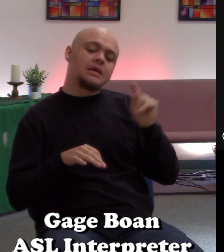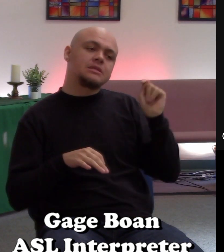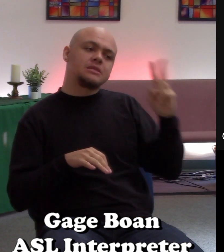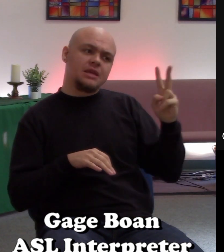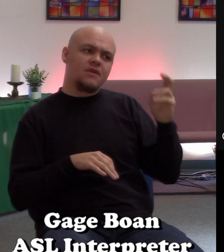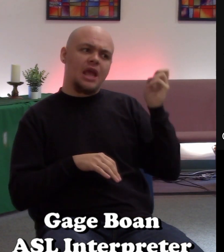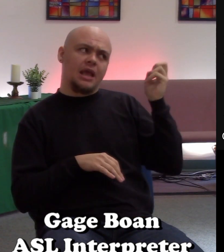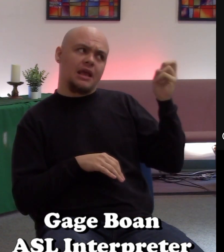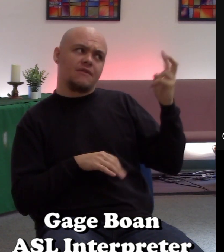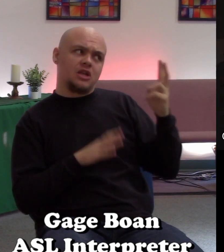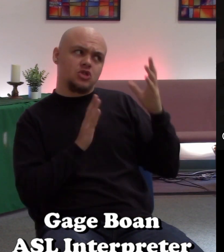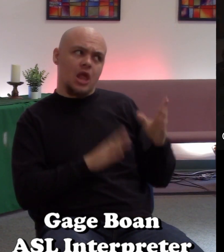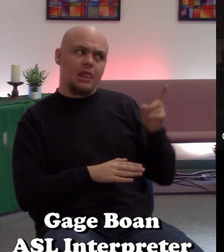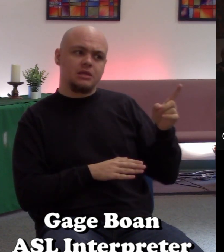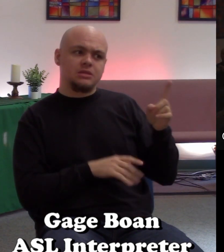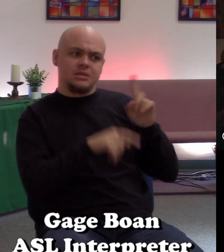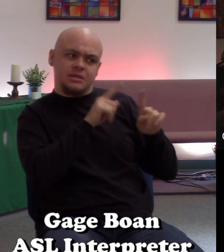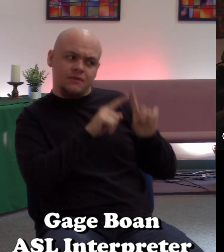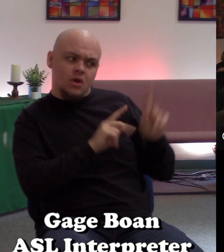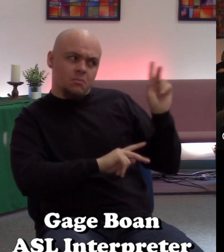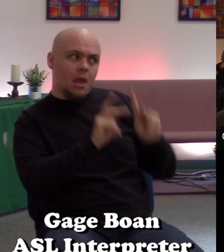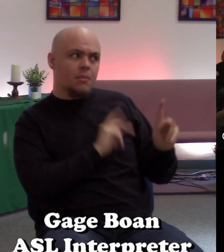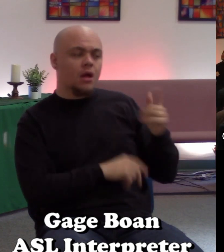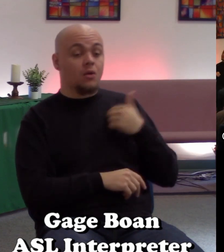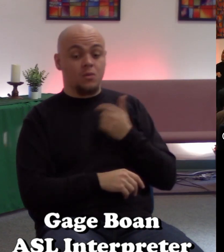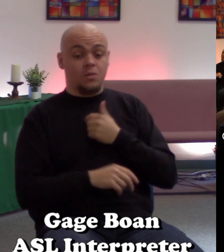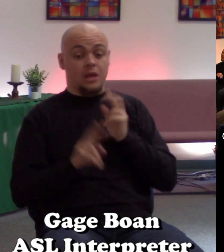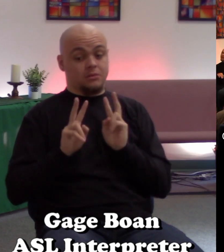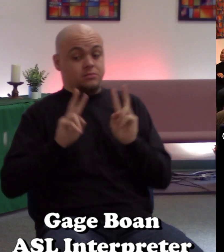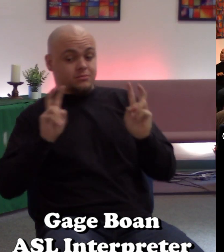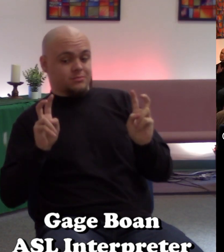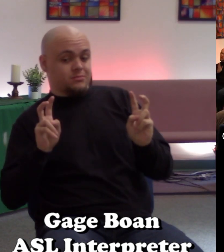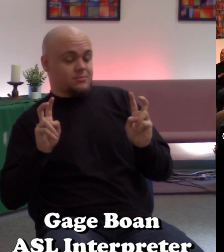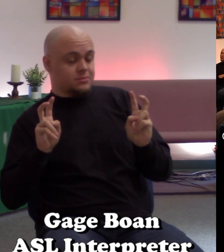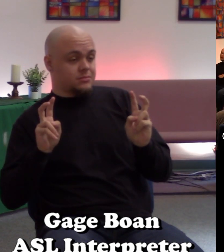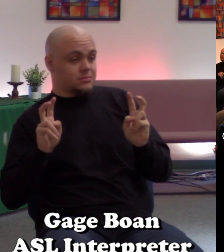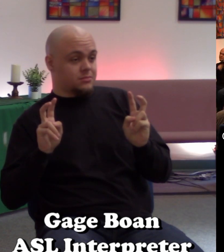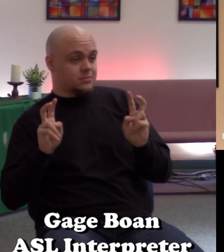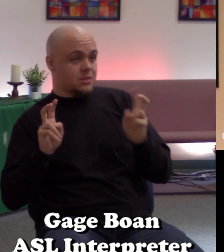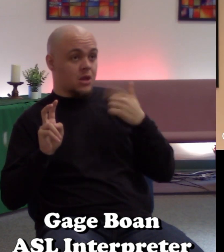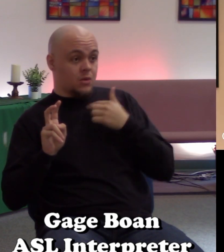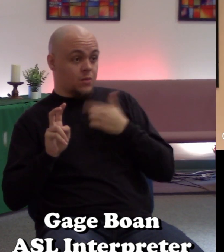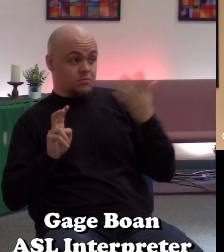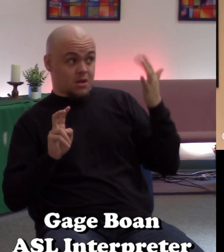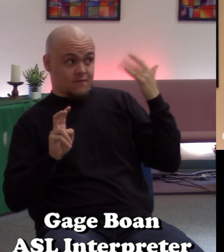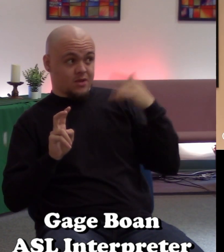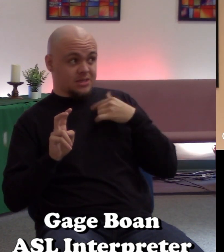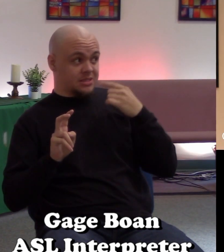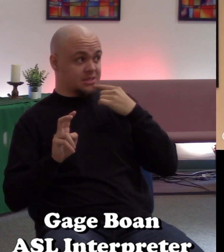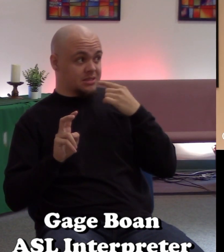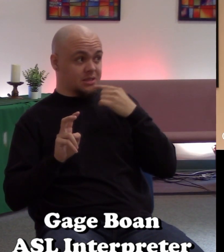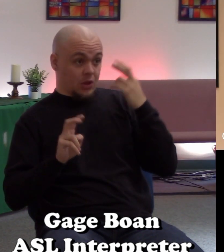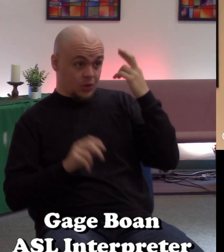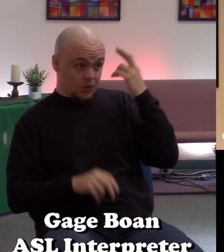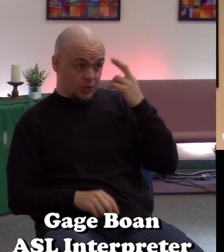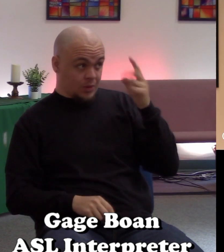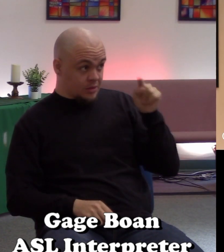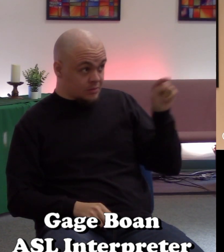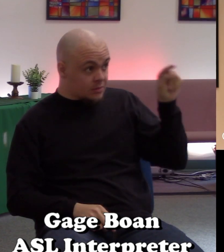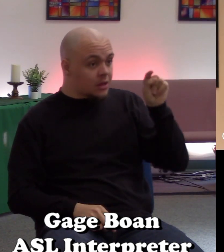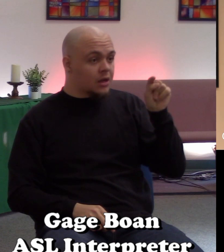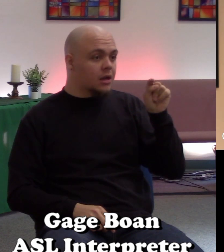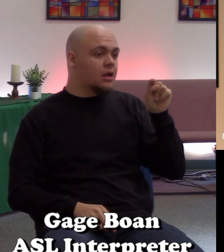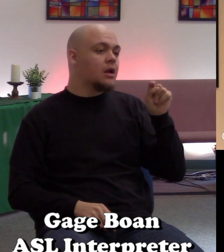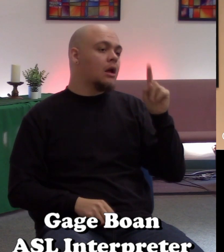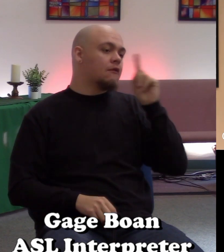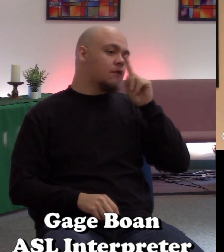You know, my friends and I, we used to discuss a lot of these televangelists and a lot of these frauds and stuff like that. And we had a saying. This is what we used